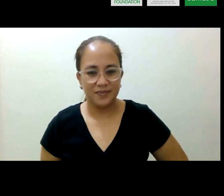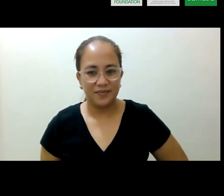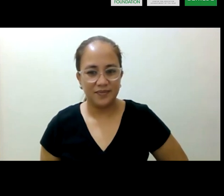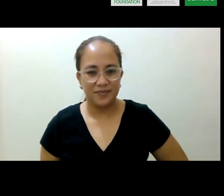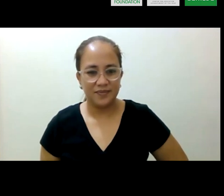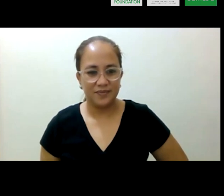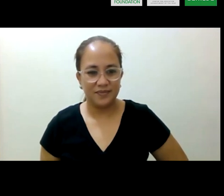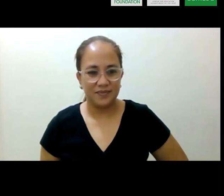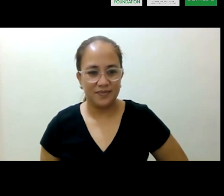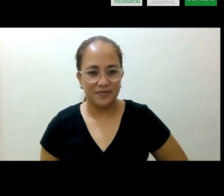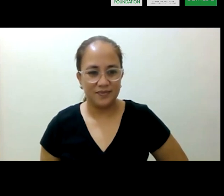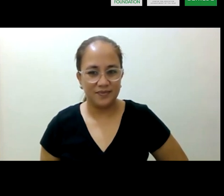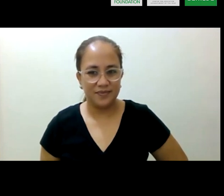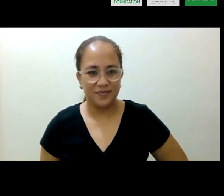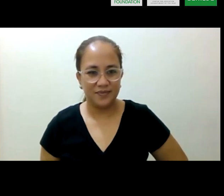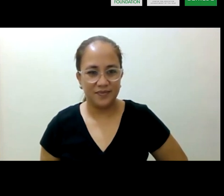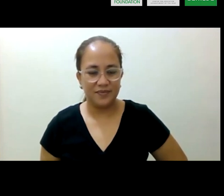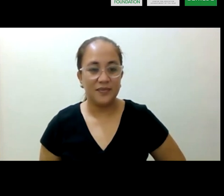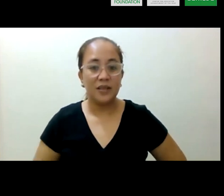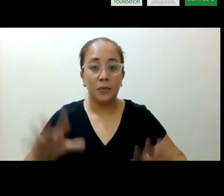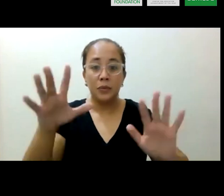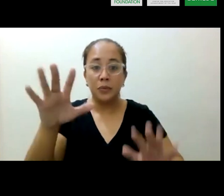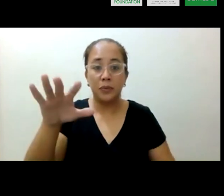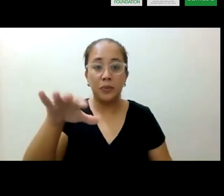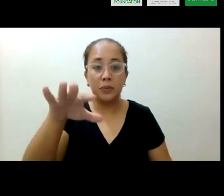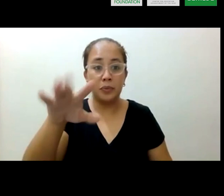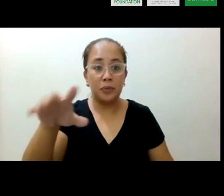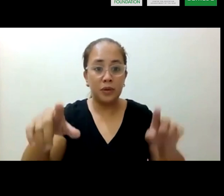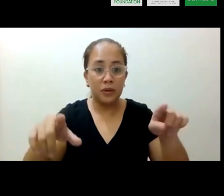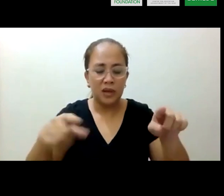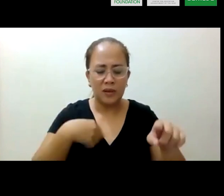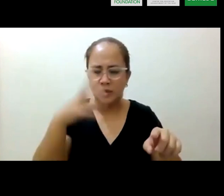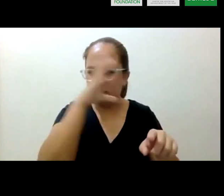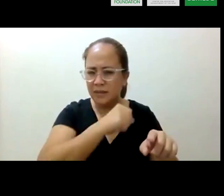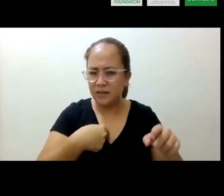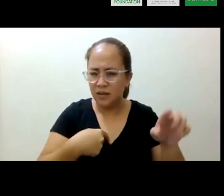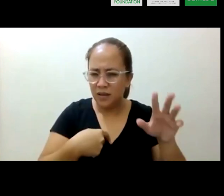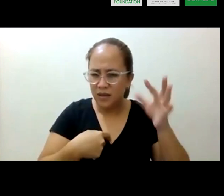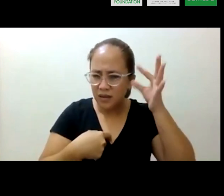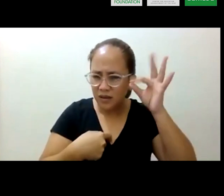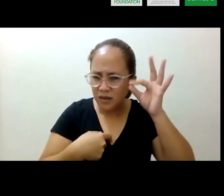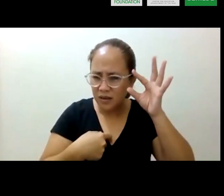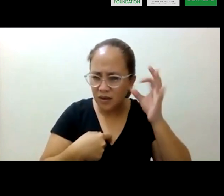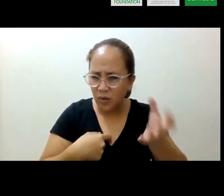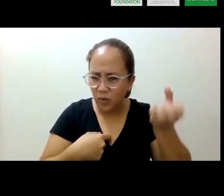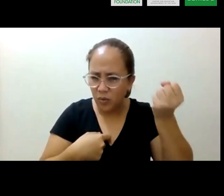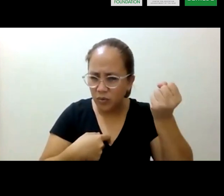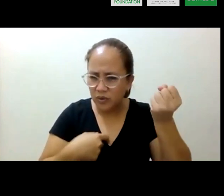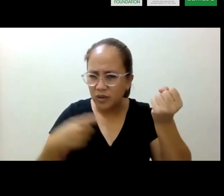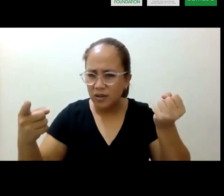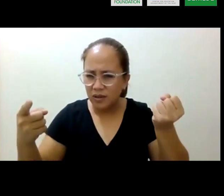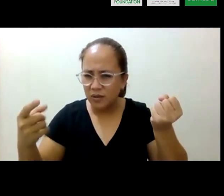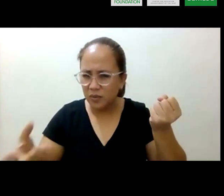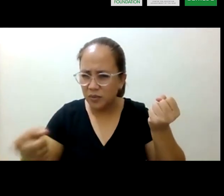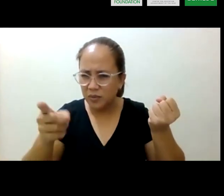But wait. Wait, Ray and Jasmine agree or don't? I'm sorry, I missed part of that. They disagree. So Ray